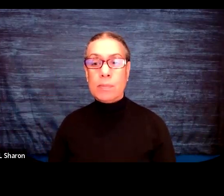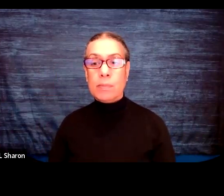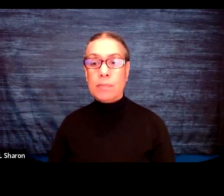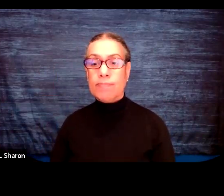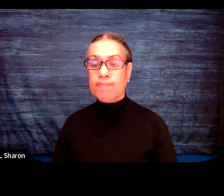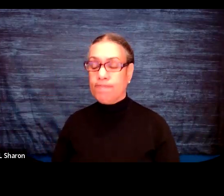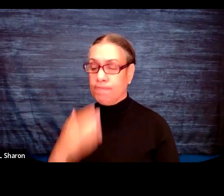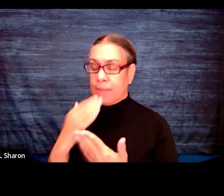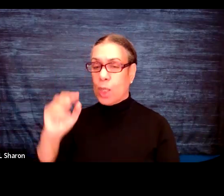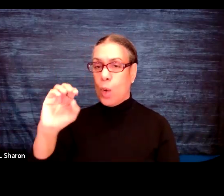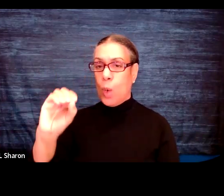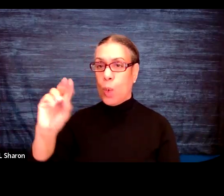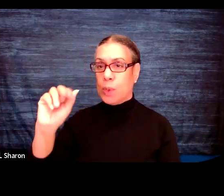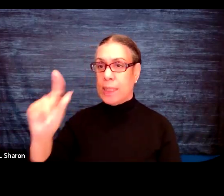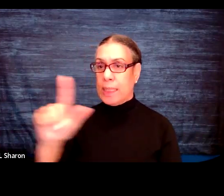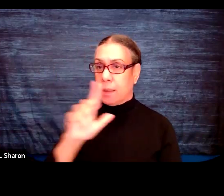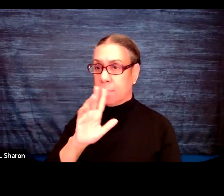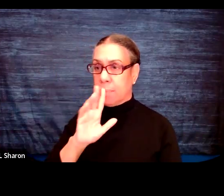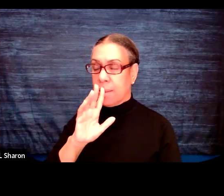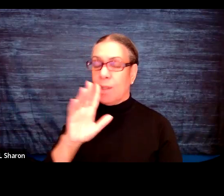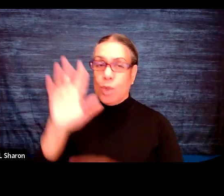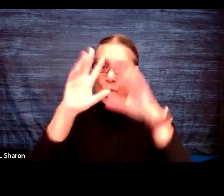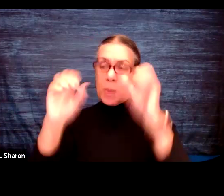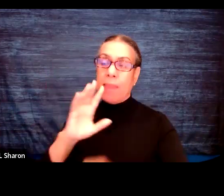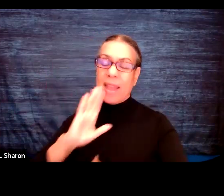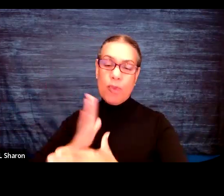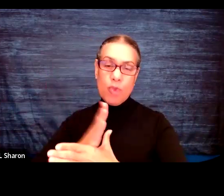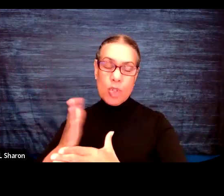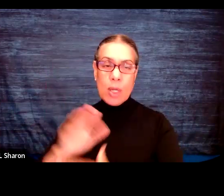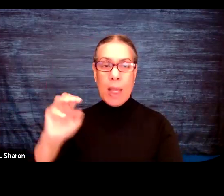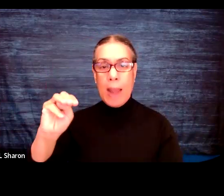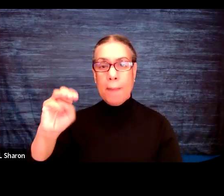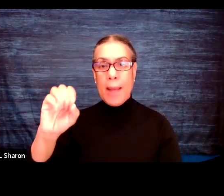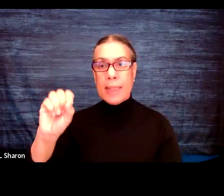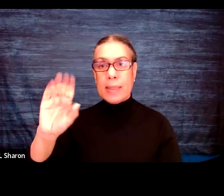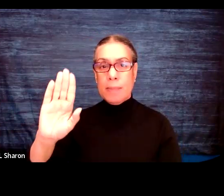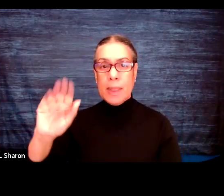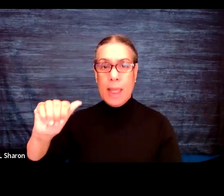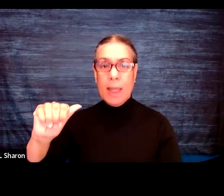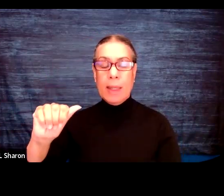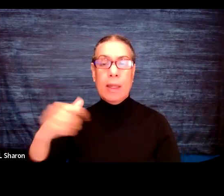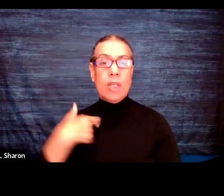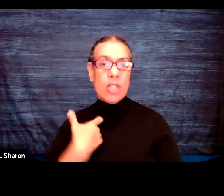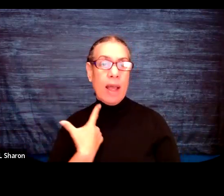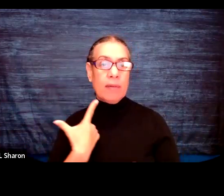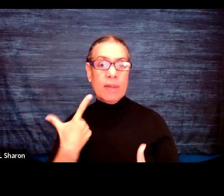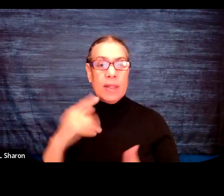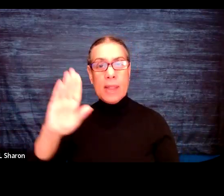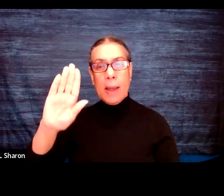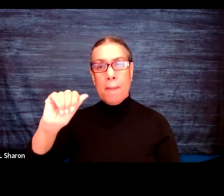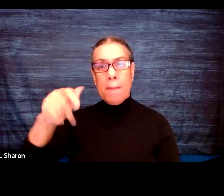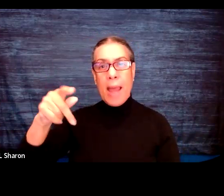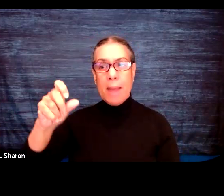Thank you, Madam Chair. So just a couple of quick points. Superintendent, thank you for sharing that the MSBA voted to move the Ruth Batson Academy. I